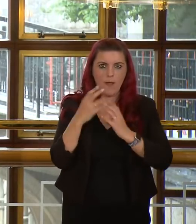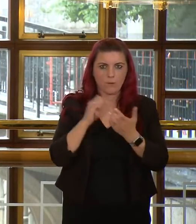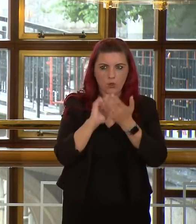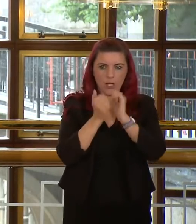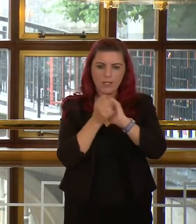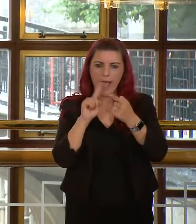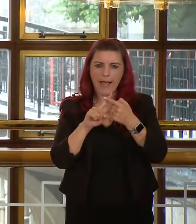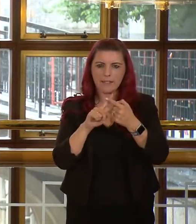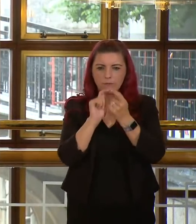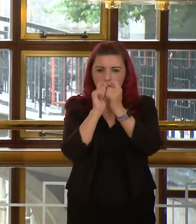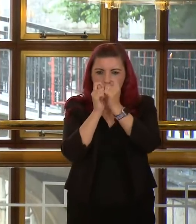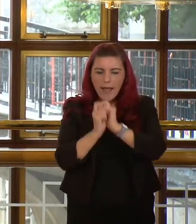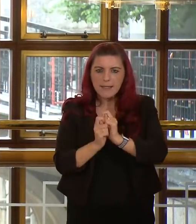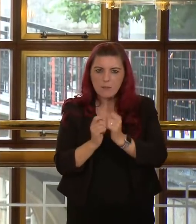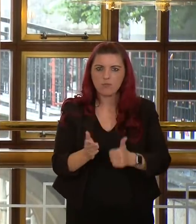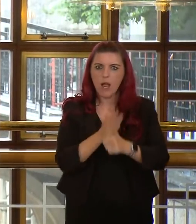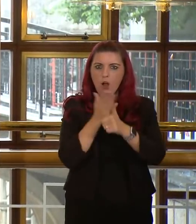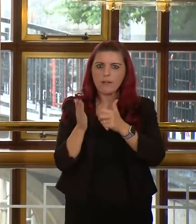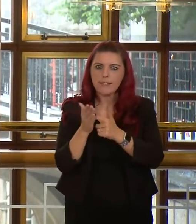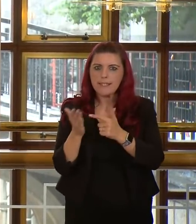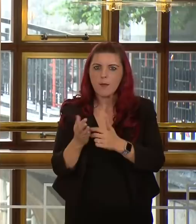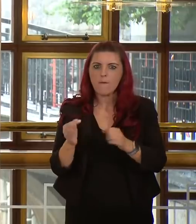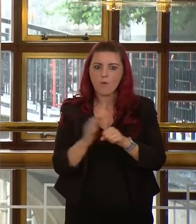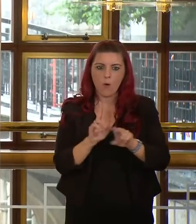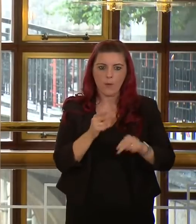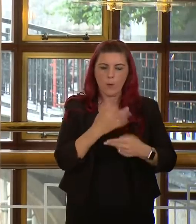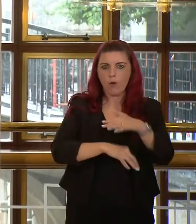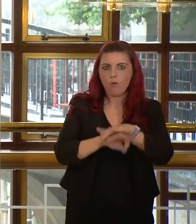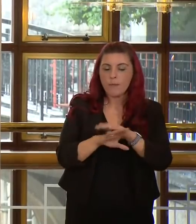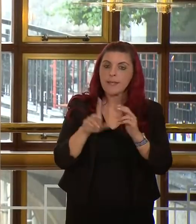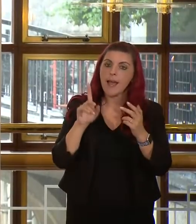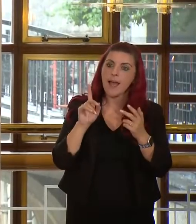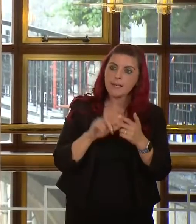revised priorities of the new government.